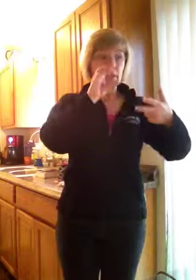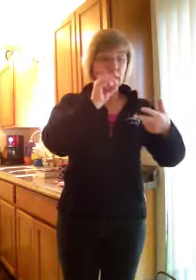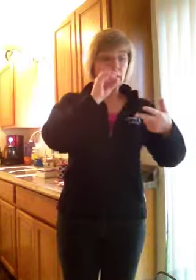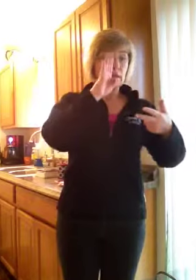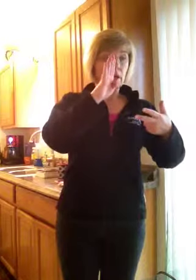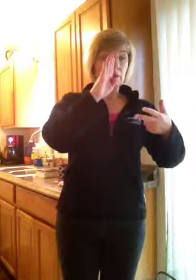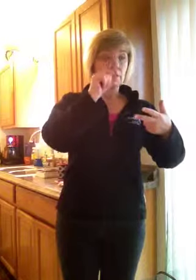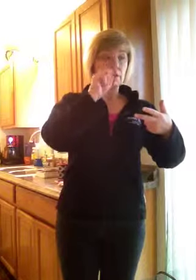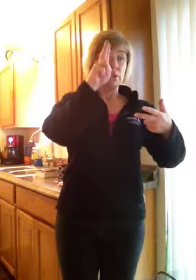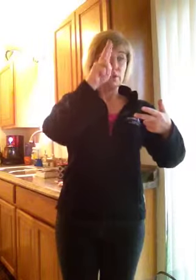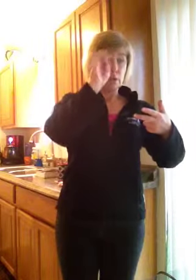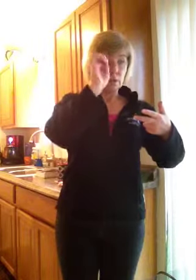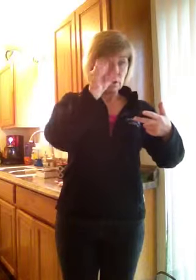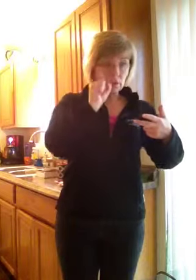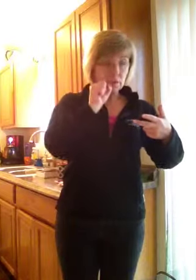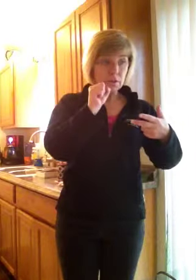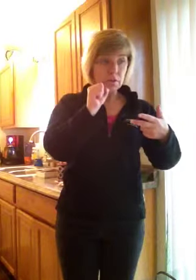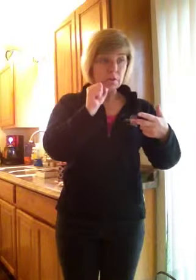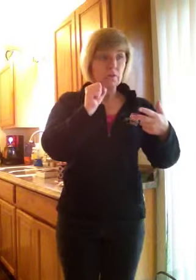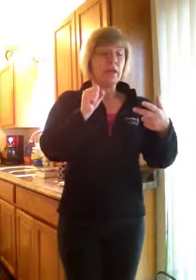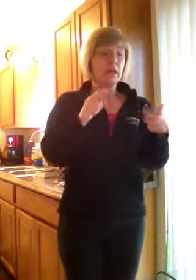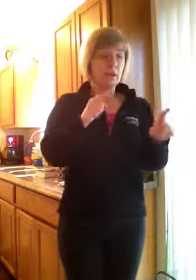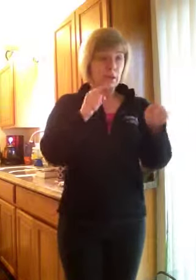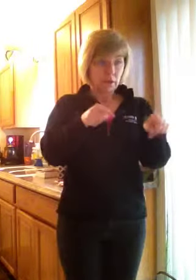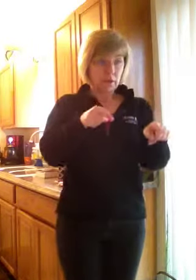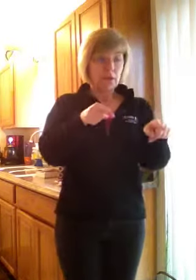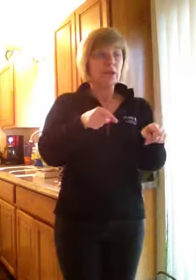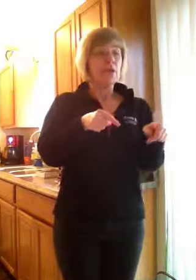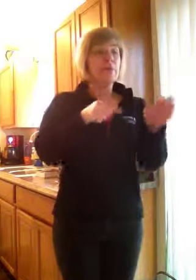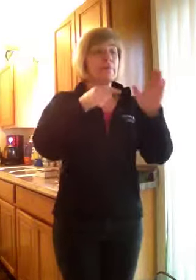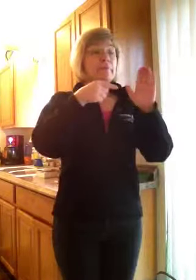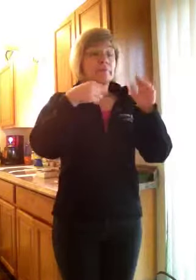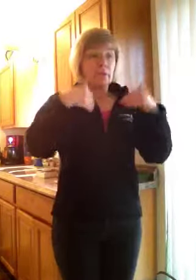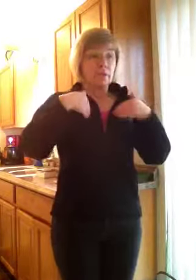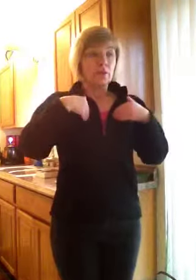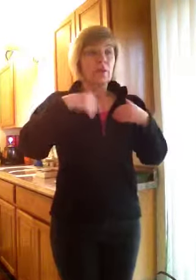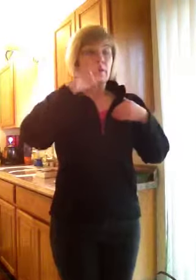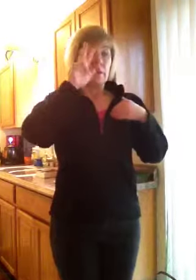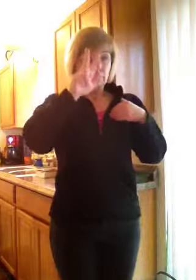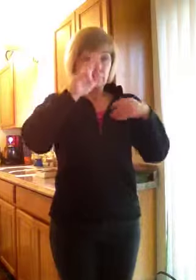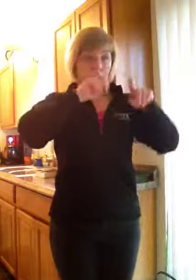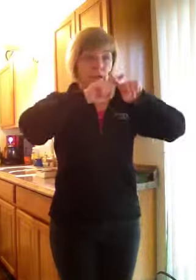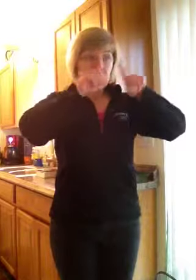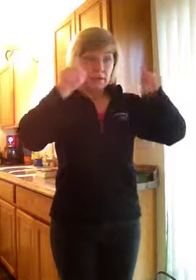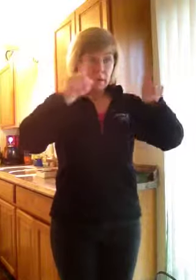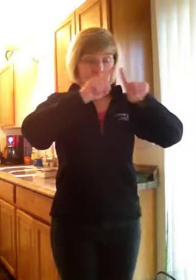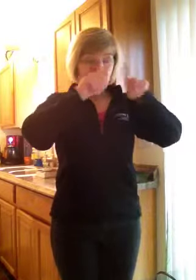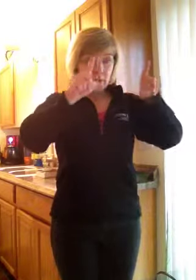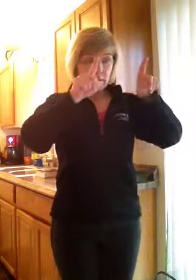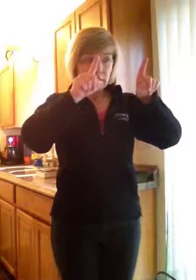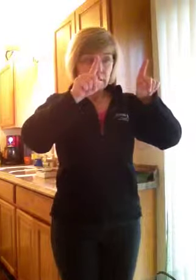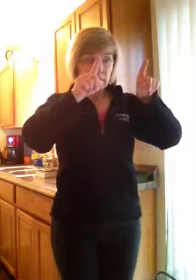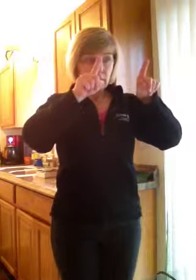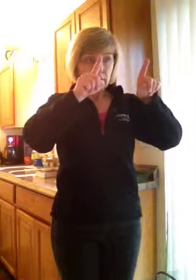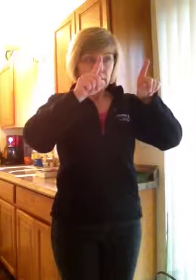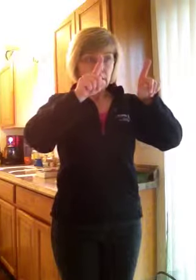like this one, or obtuse, like this one. And in one special case, an isosceles triangle can also be a right